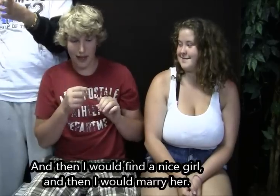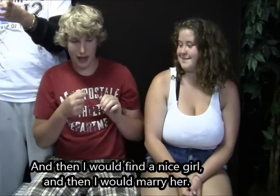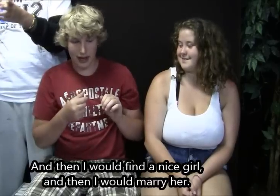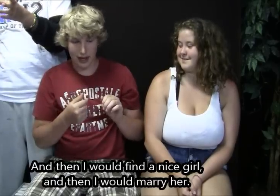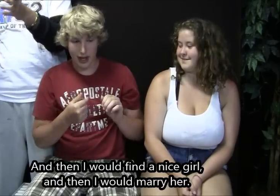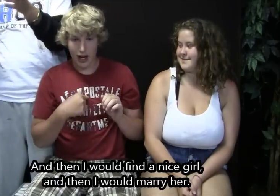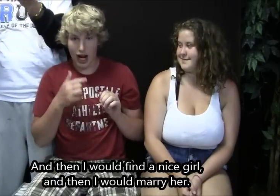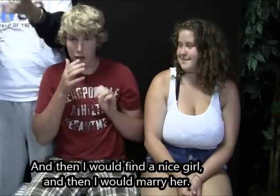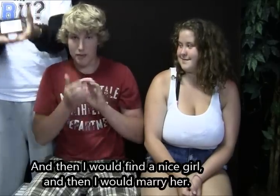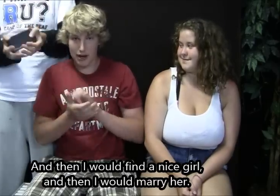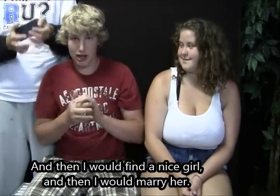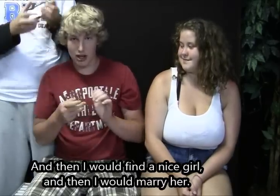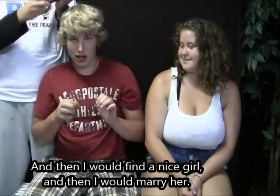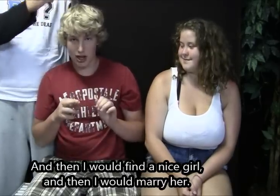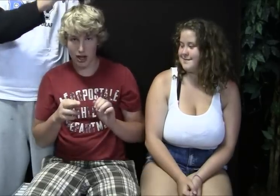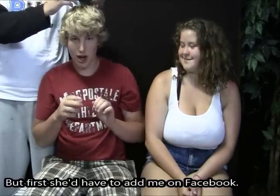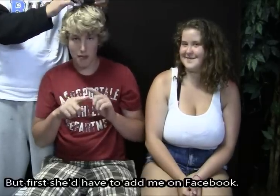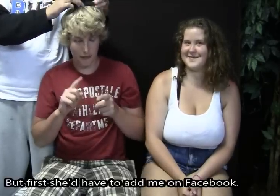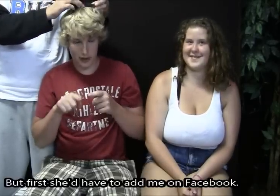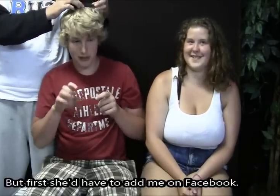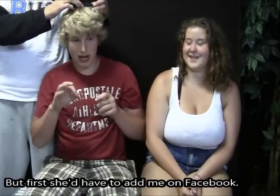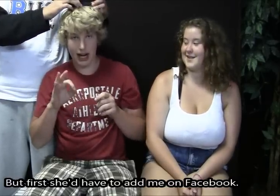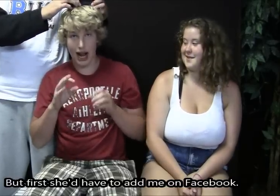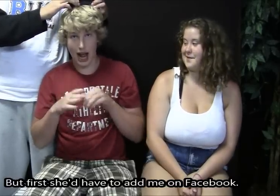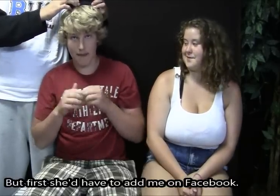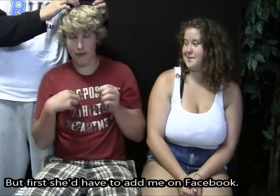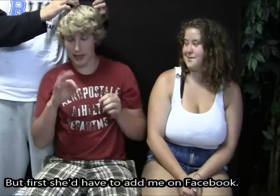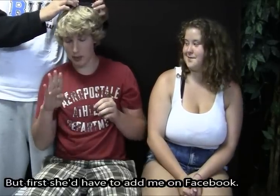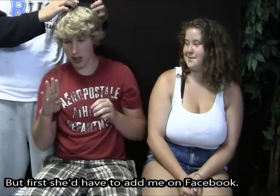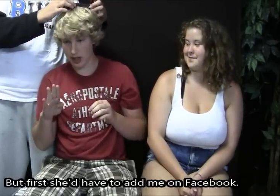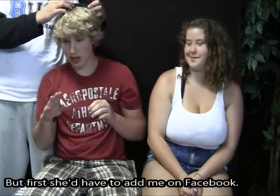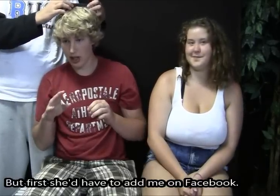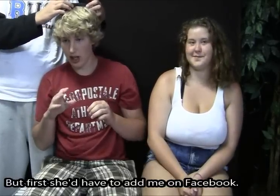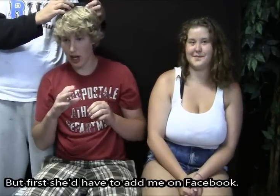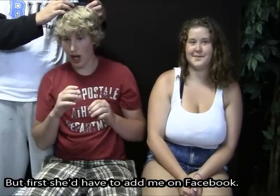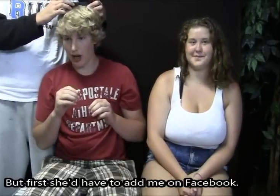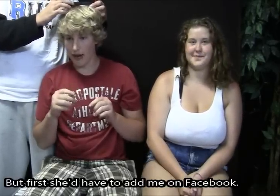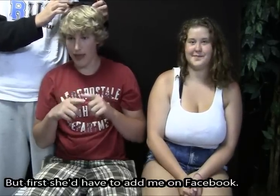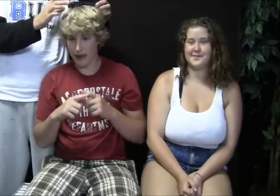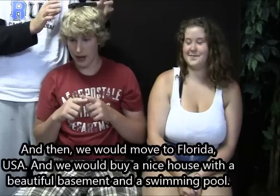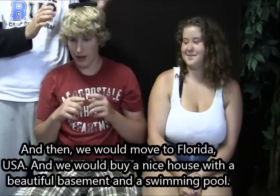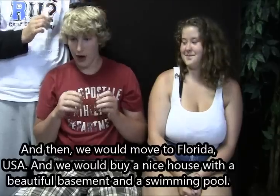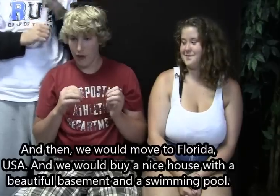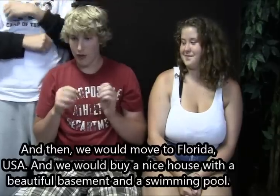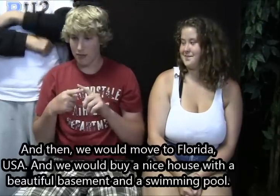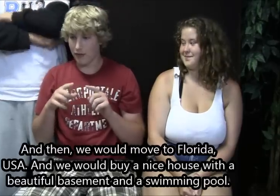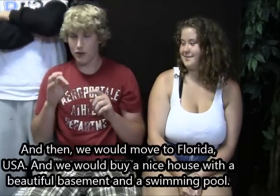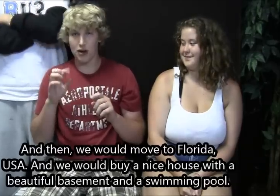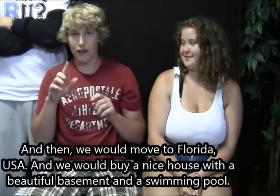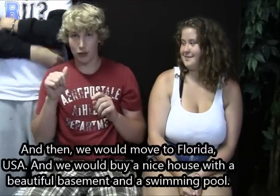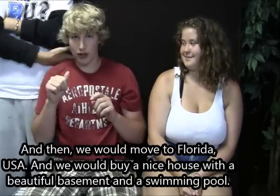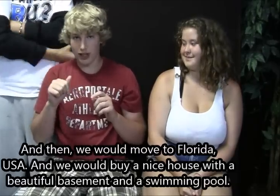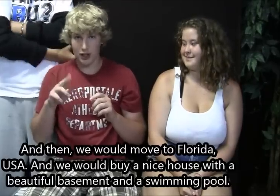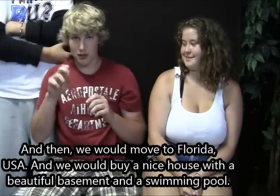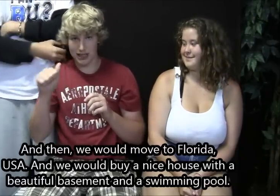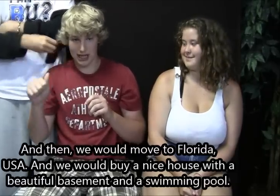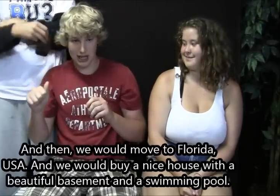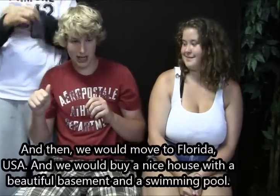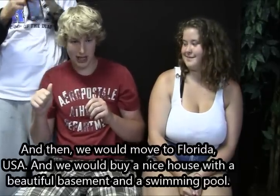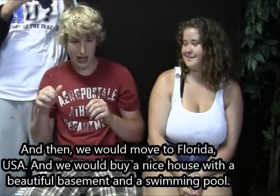then I would marry her. But first, she would have to add me on Facebook, and then we would move to Florida, USA,